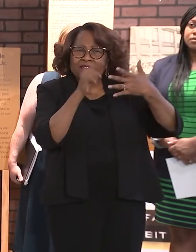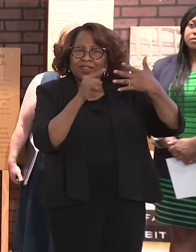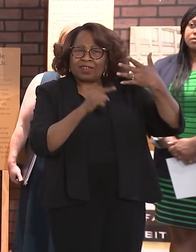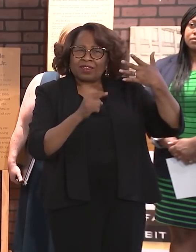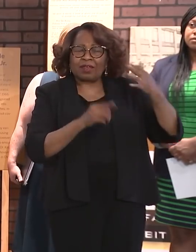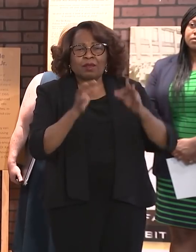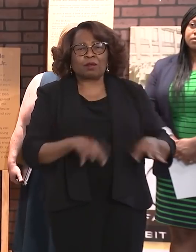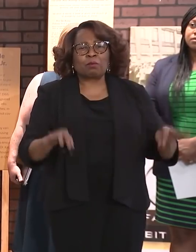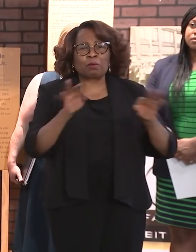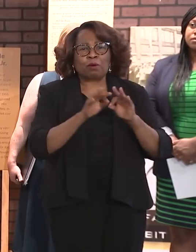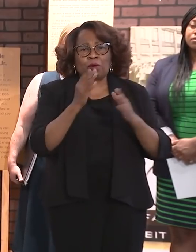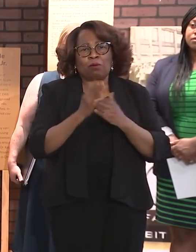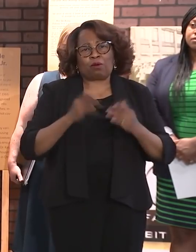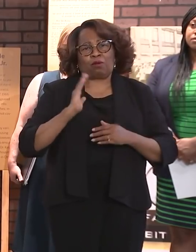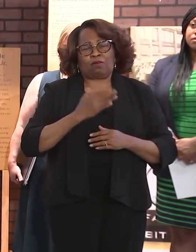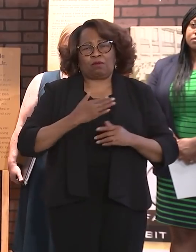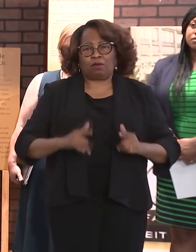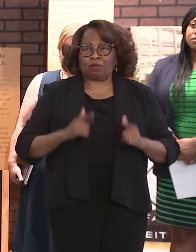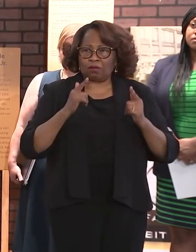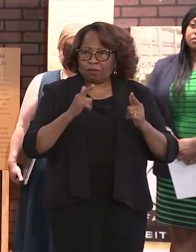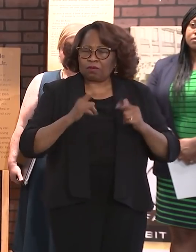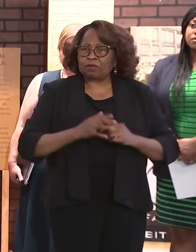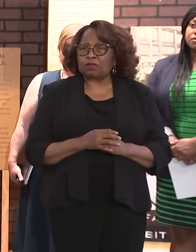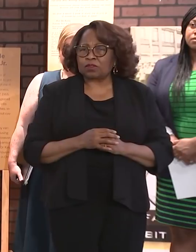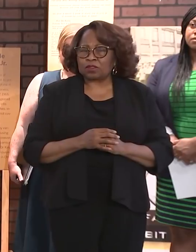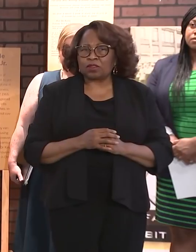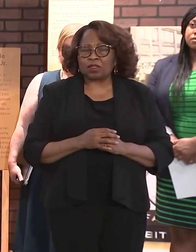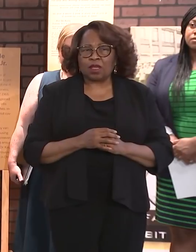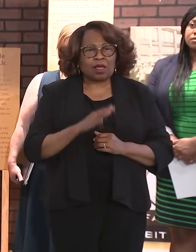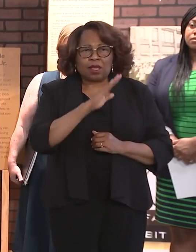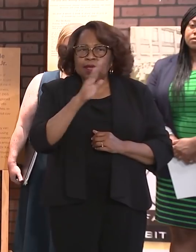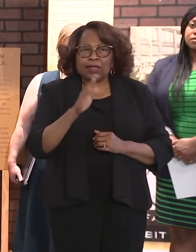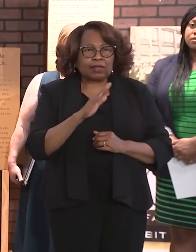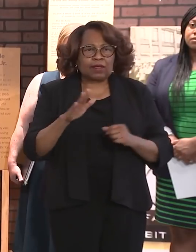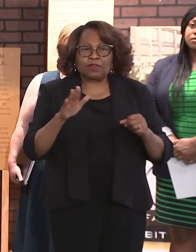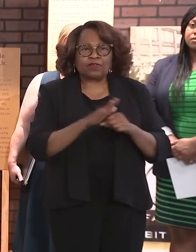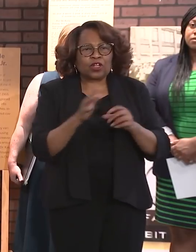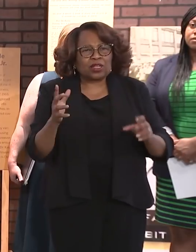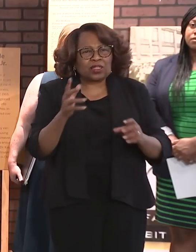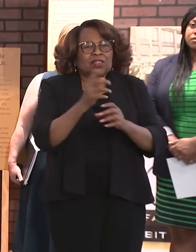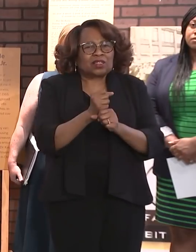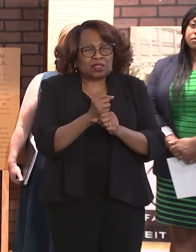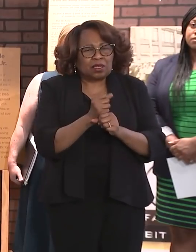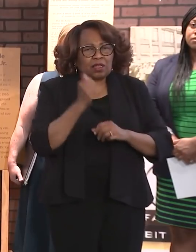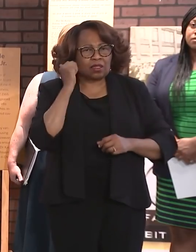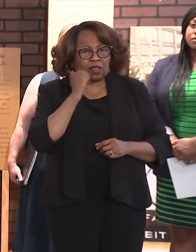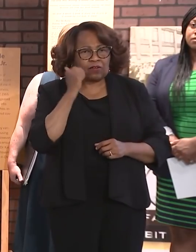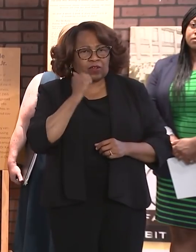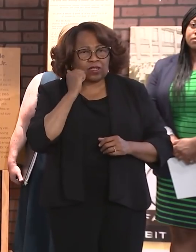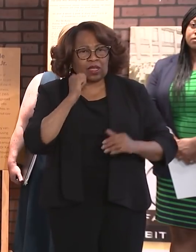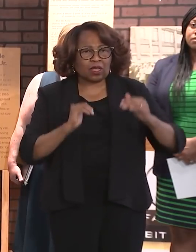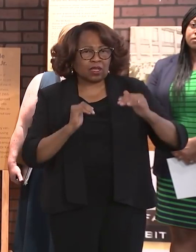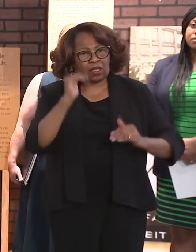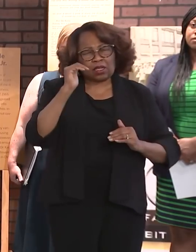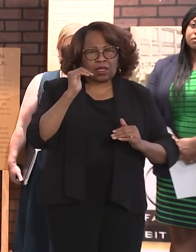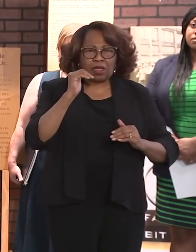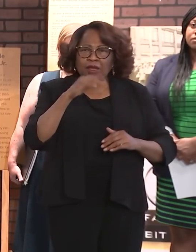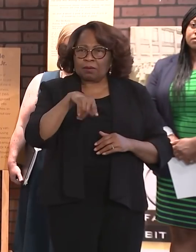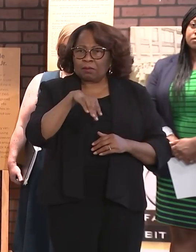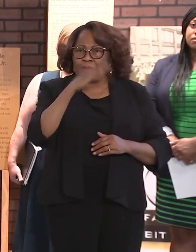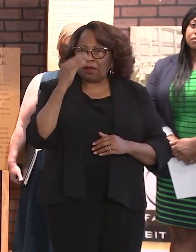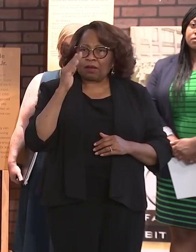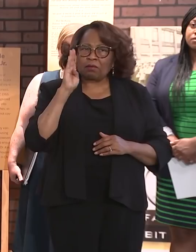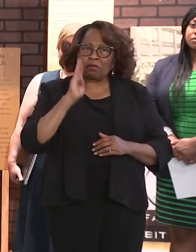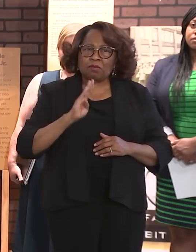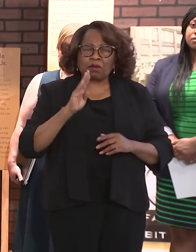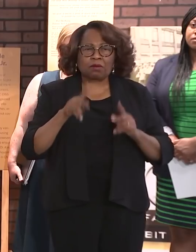important indicator of well-being. And they can never fully encapsulate the everyday injustices that Black and brown